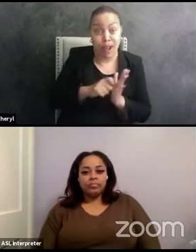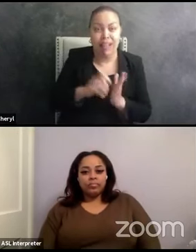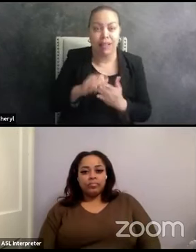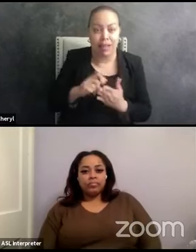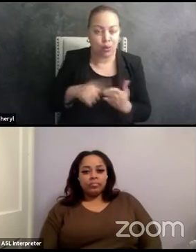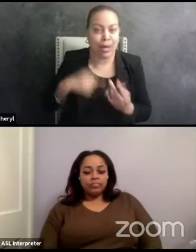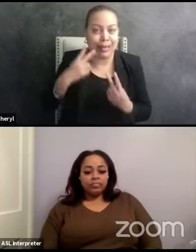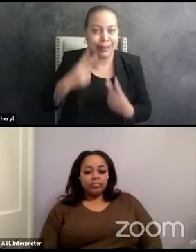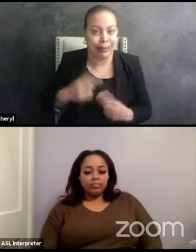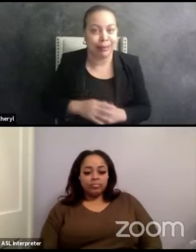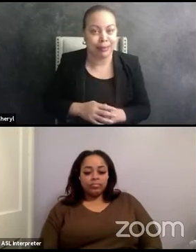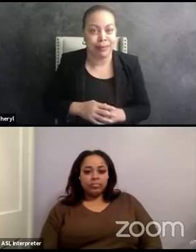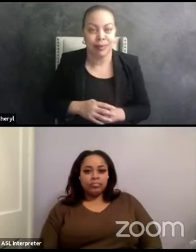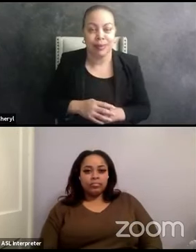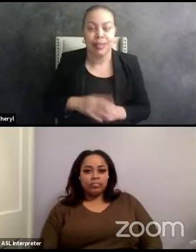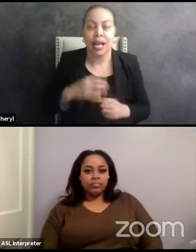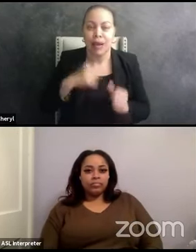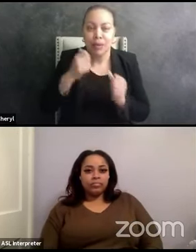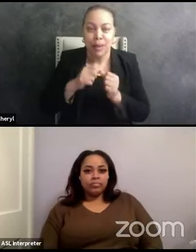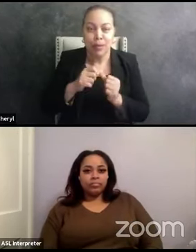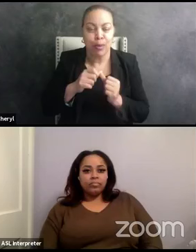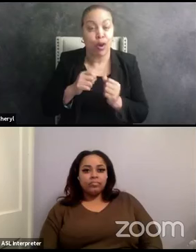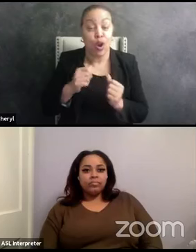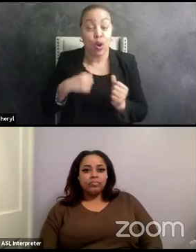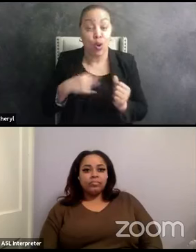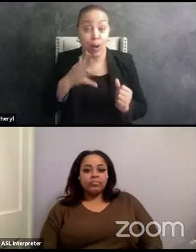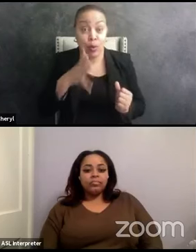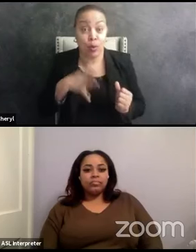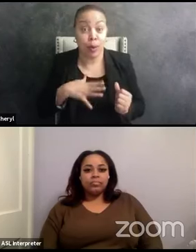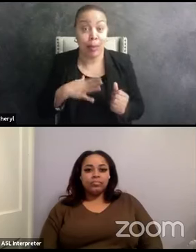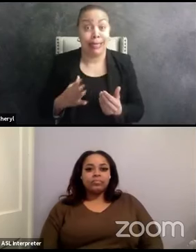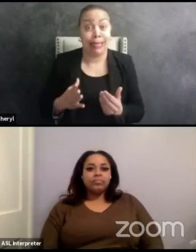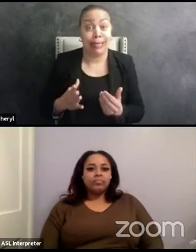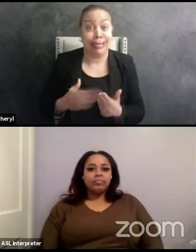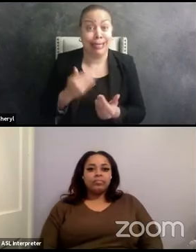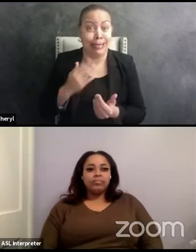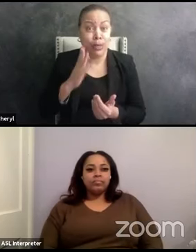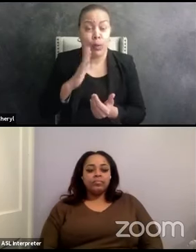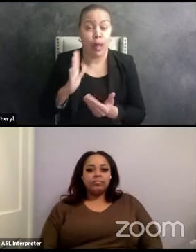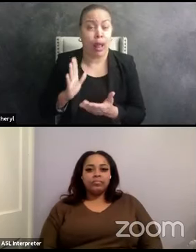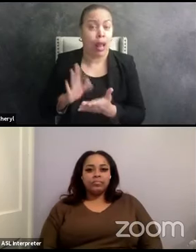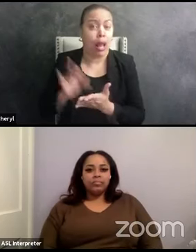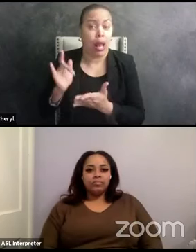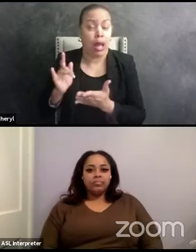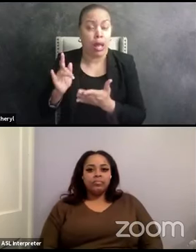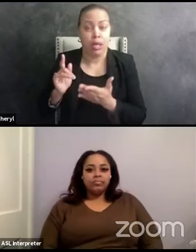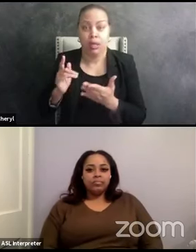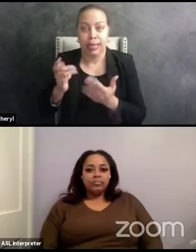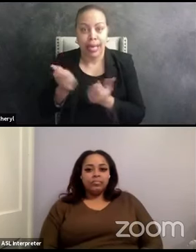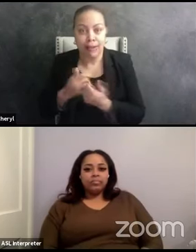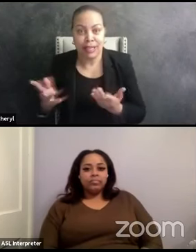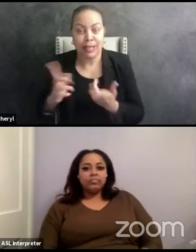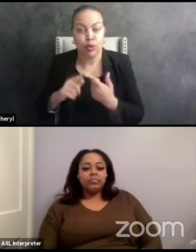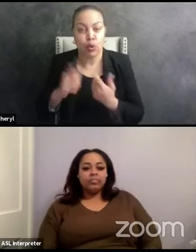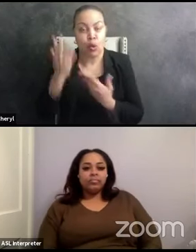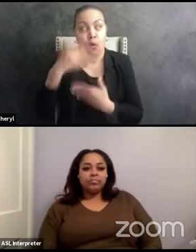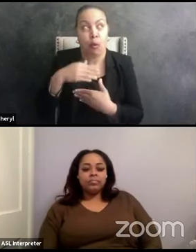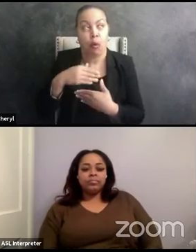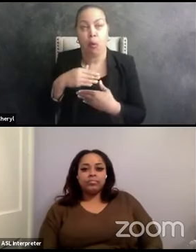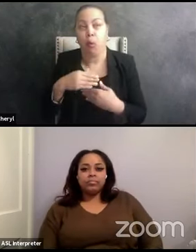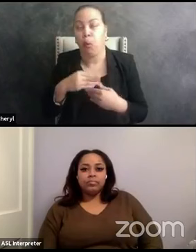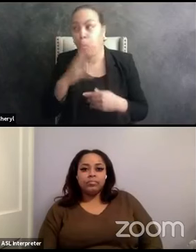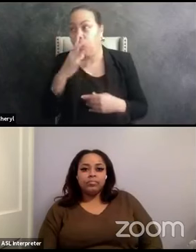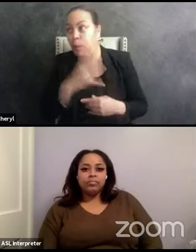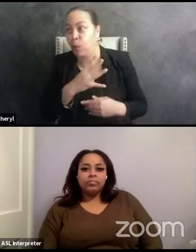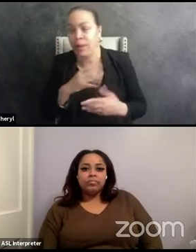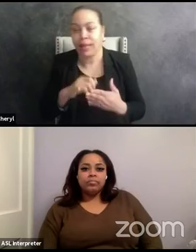remembering like how easily like white women will manipulate even the text they're reading to not see that. And so it's something that I needed to be more